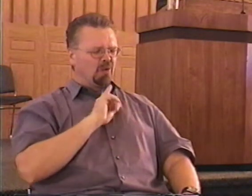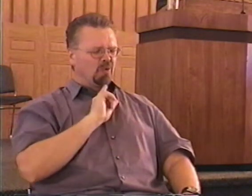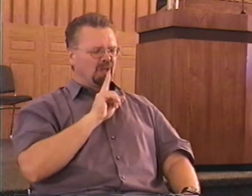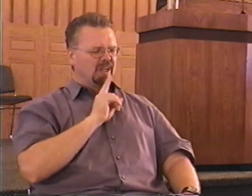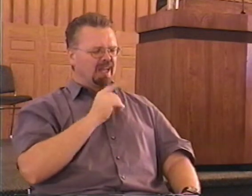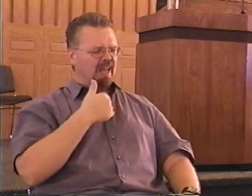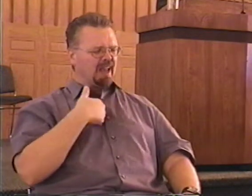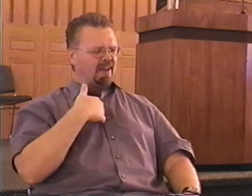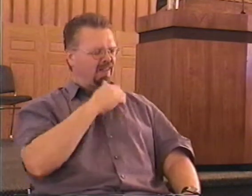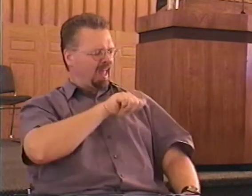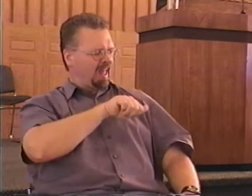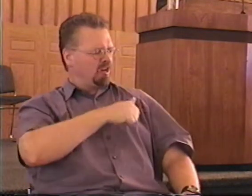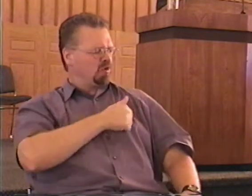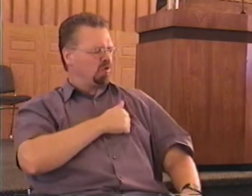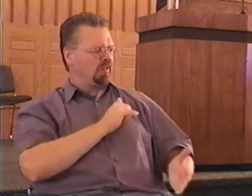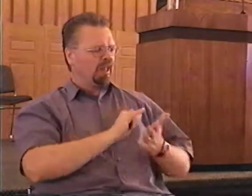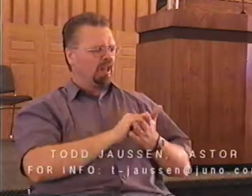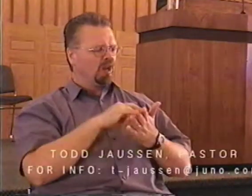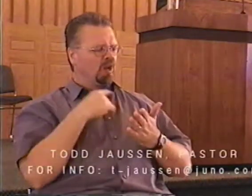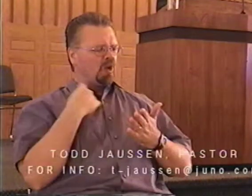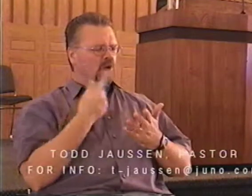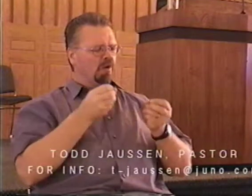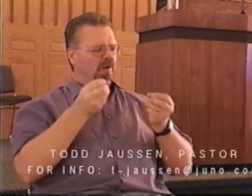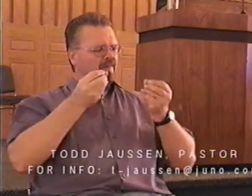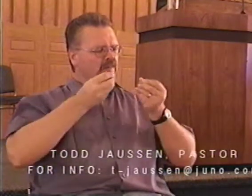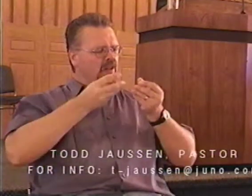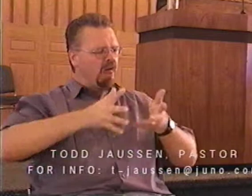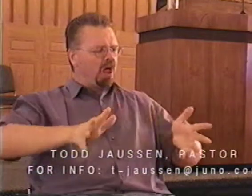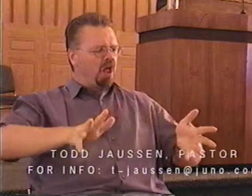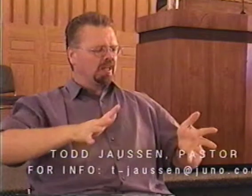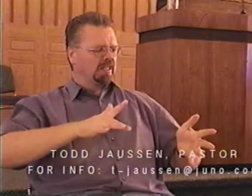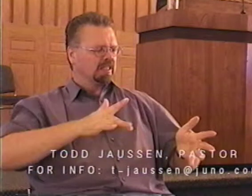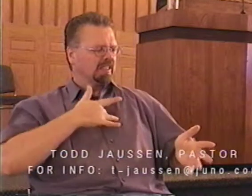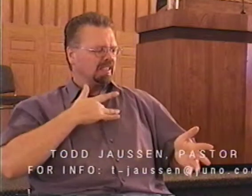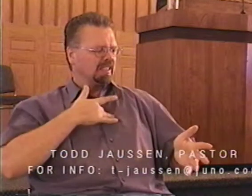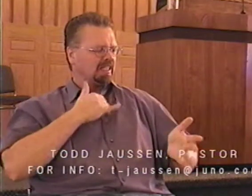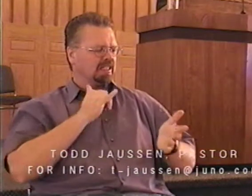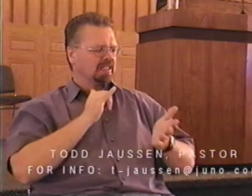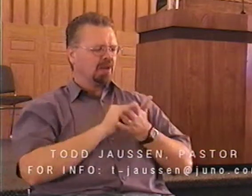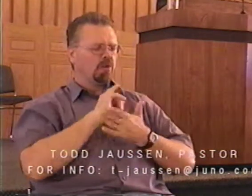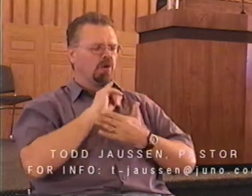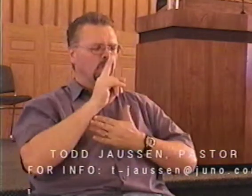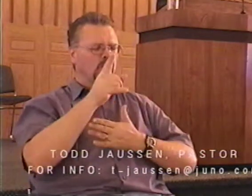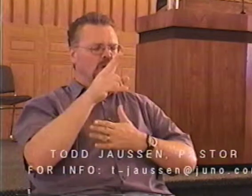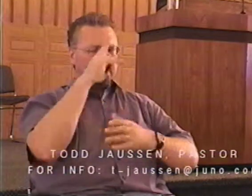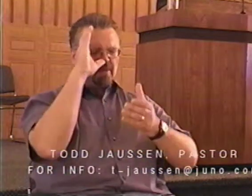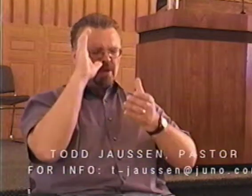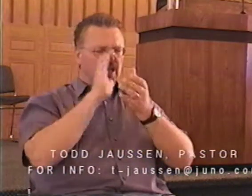we have lost a sense that we really believe.